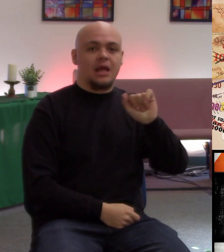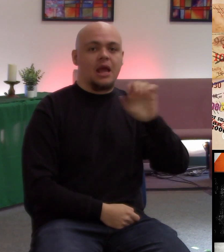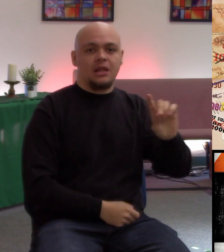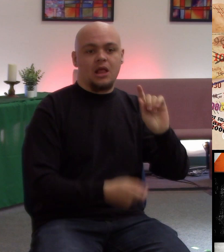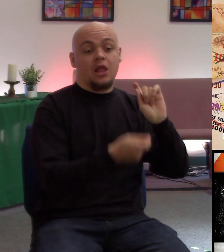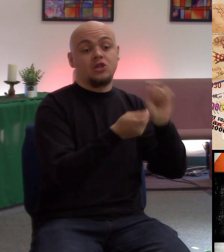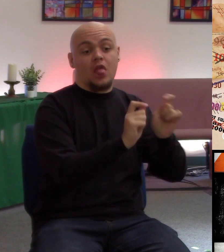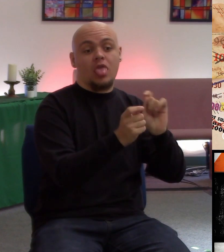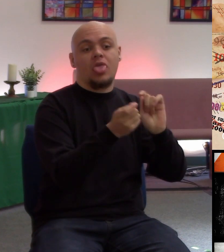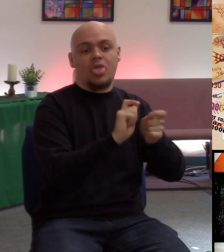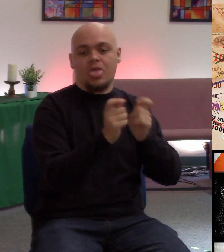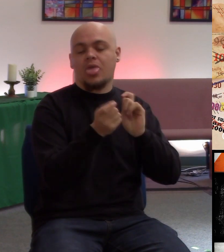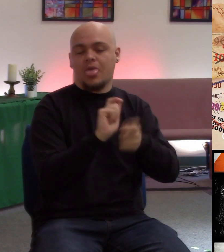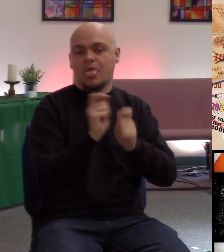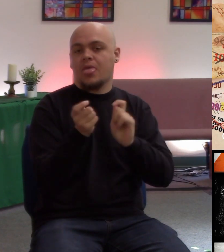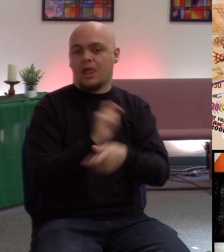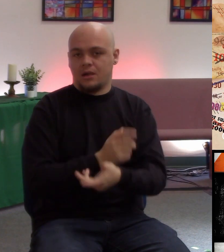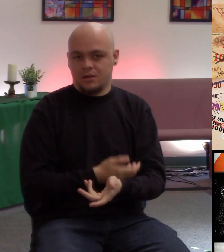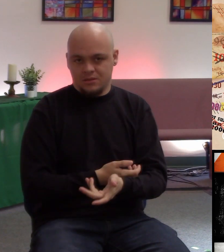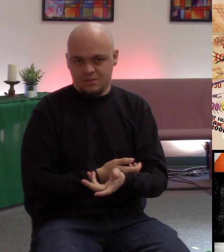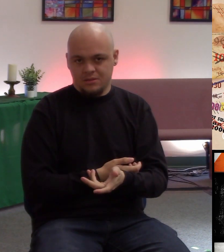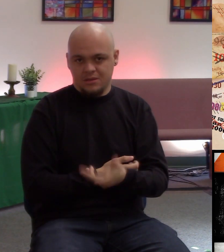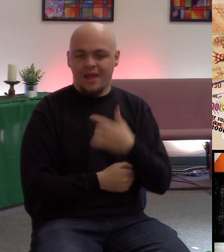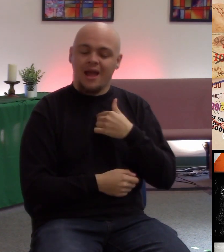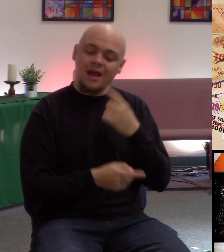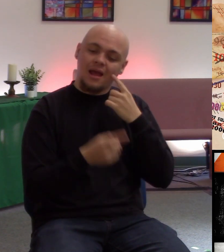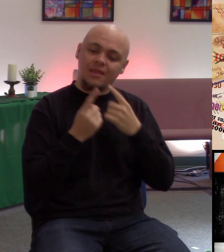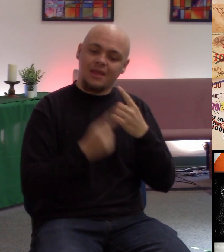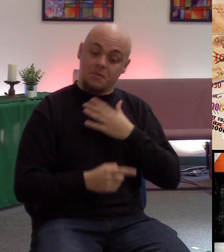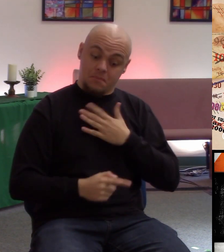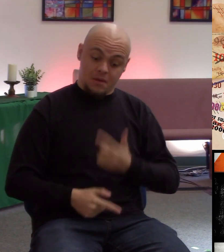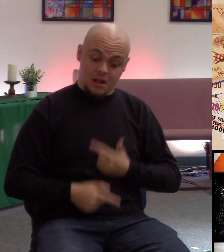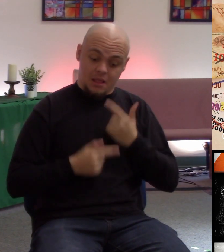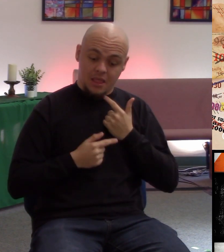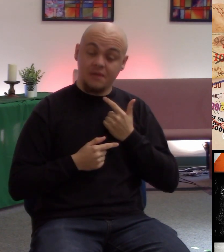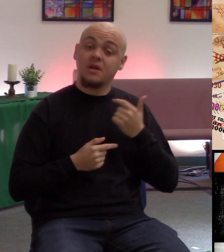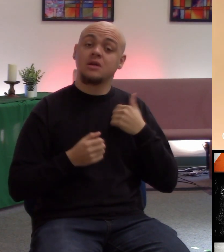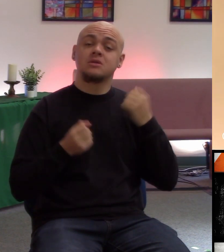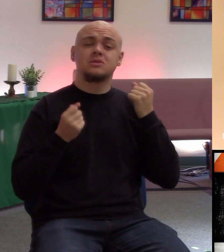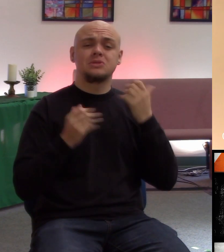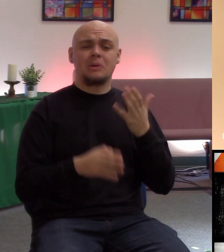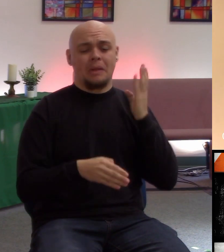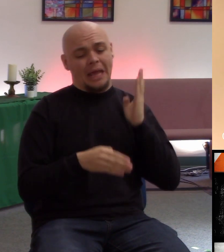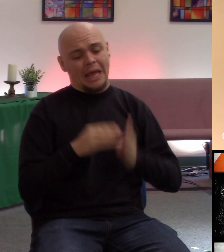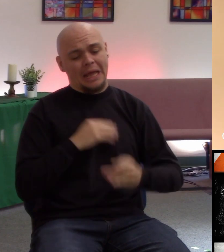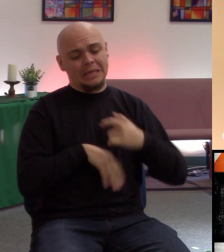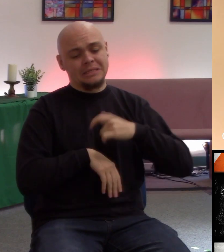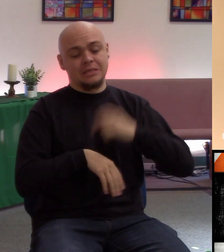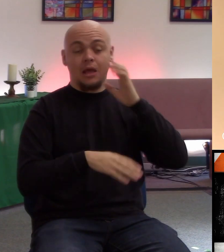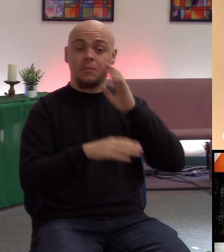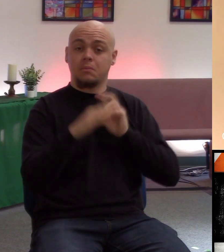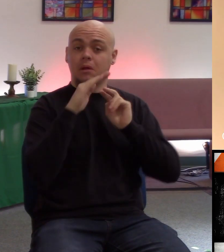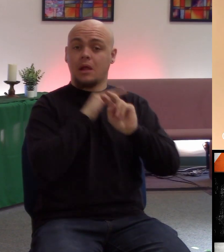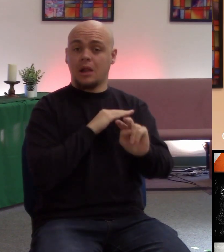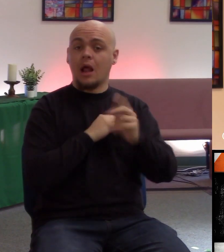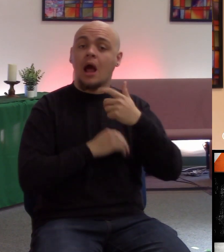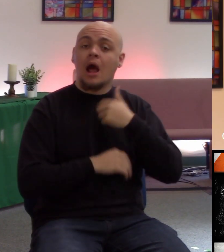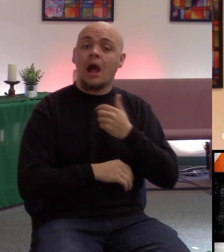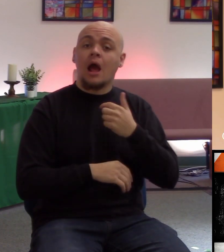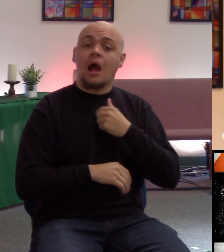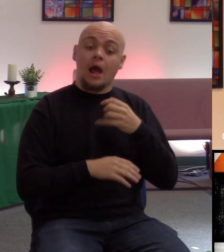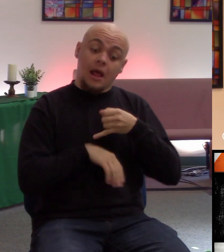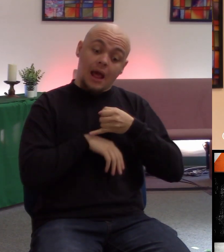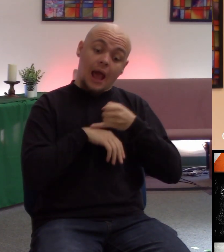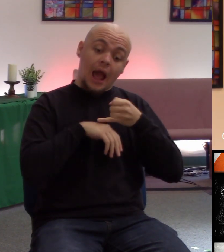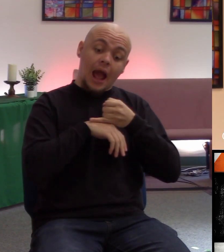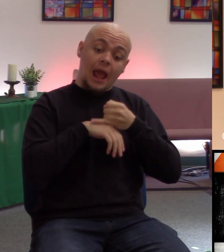60 AD, they just keep changing it, right? I think about it even in my own lifetime. I've lived through so many end time predictions. I can wear a little